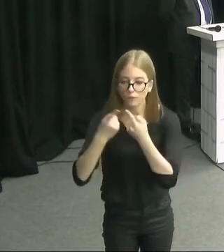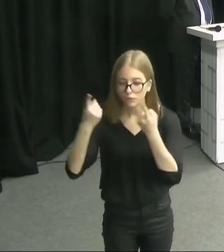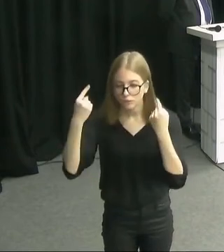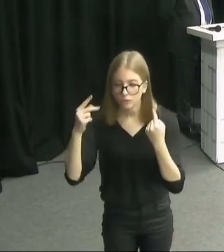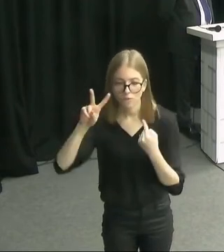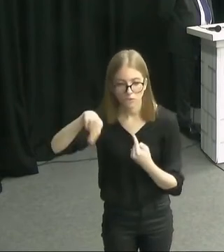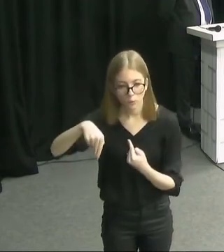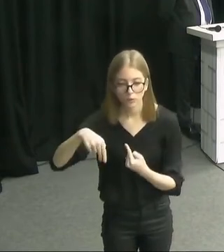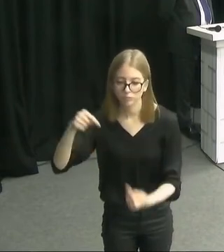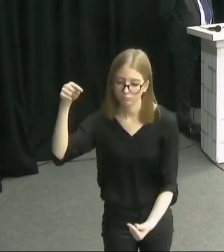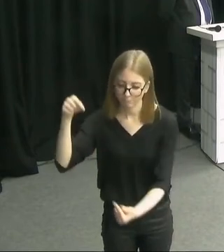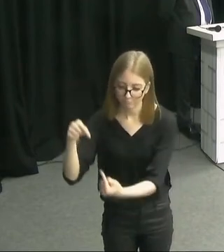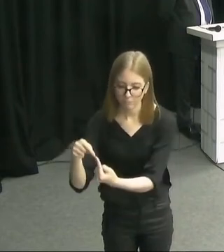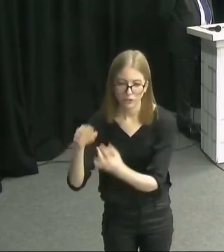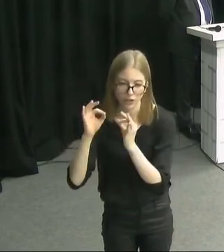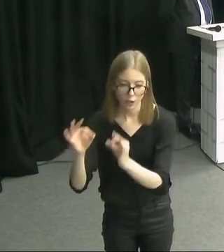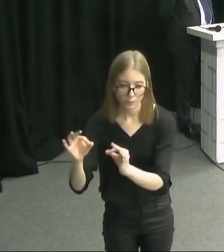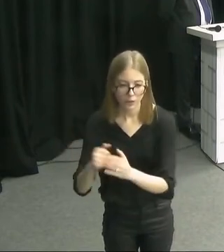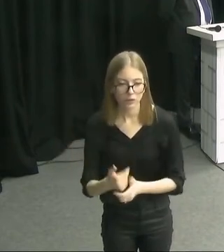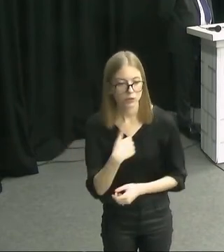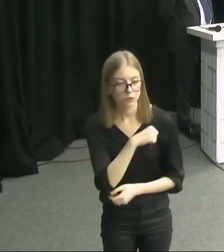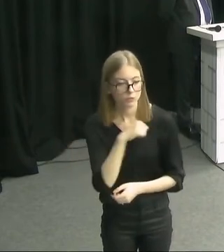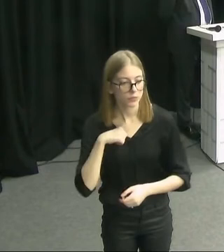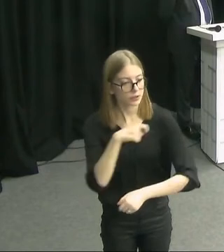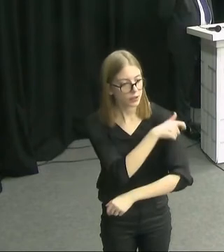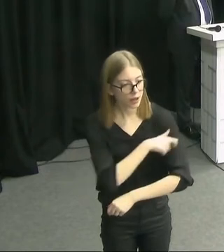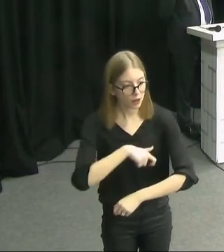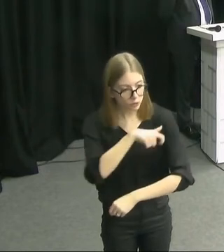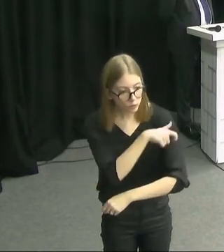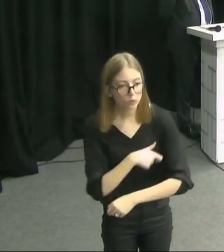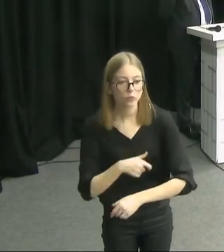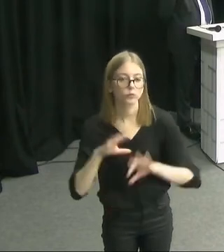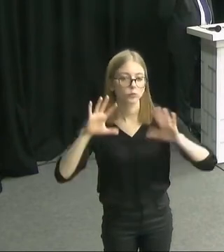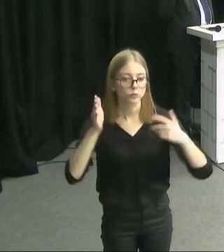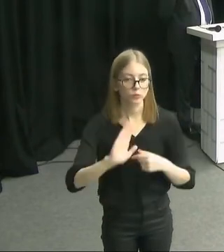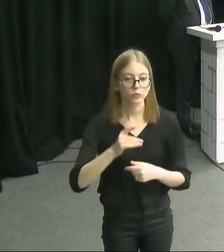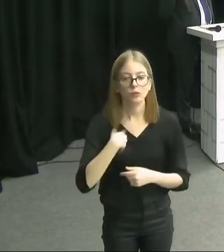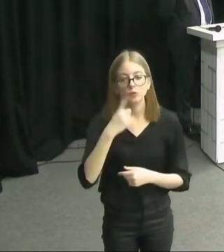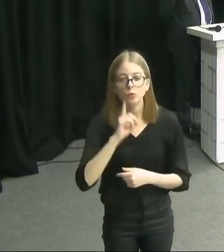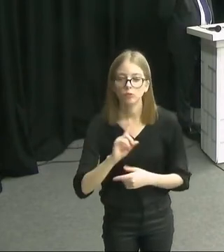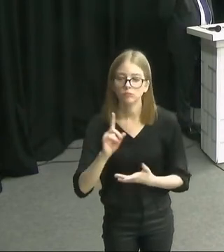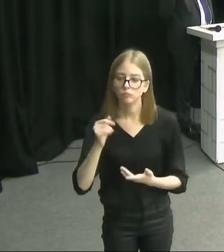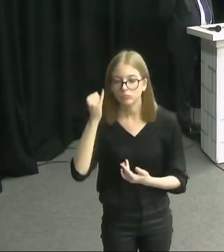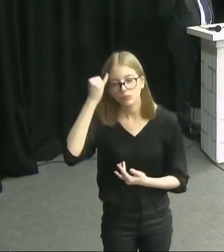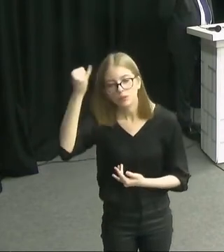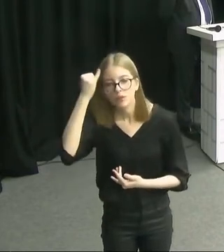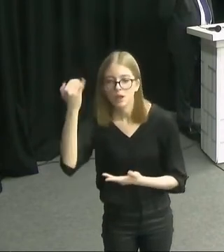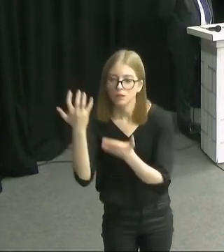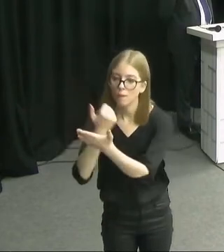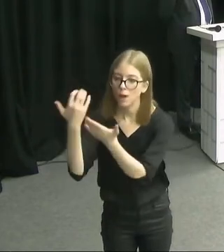to have a homecoming weekend, which means that every university,